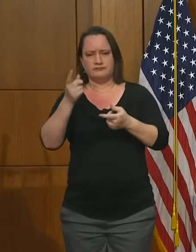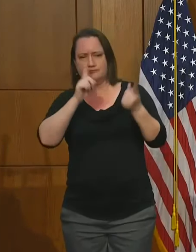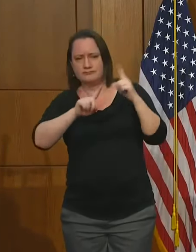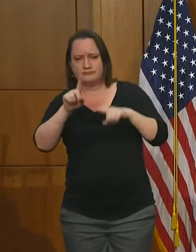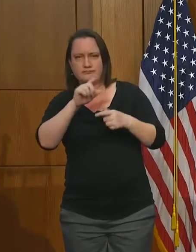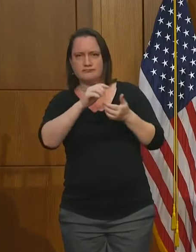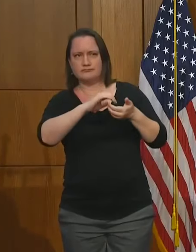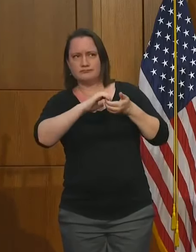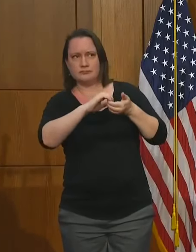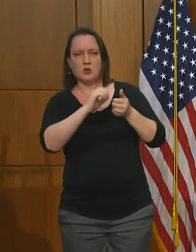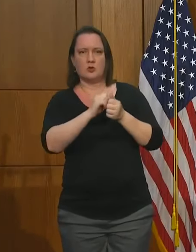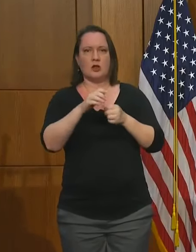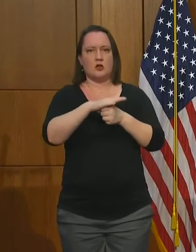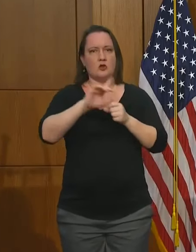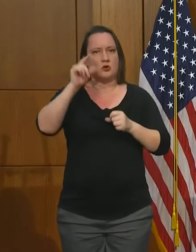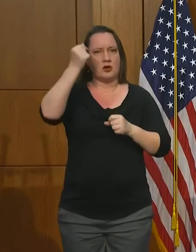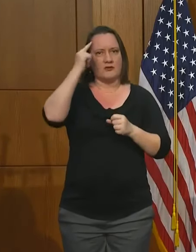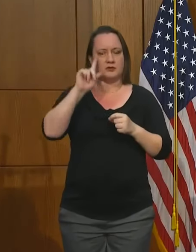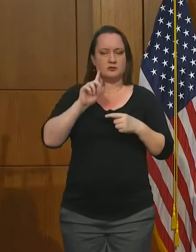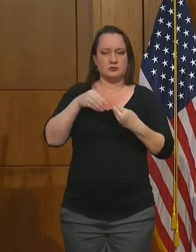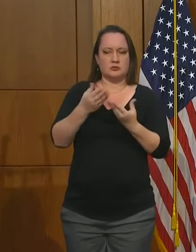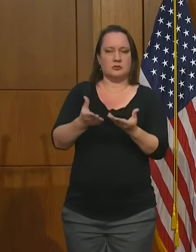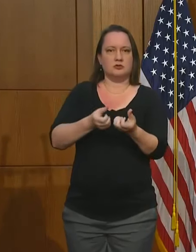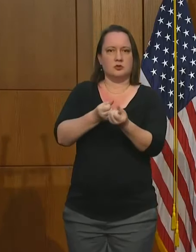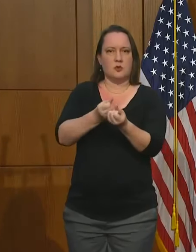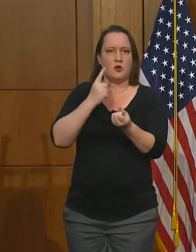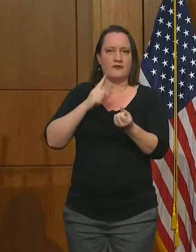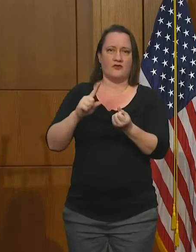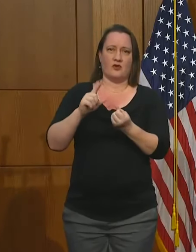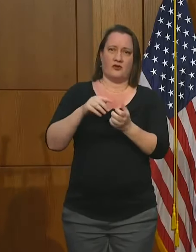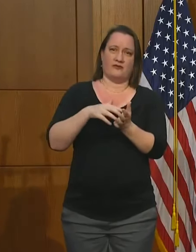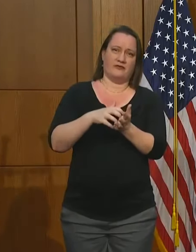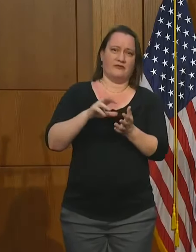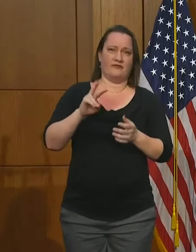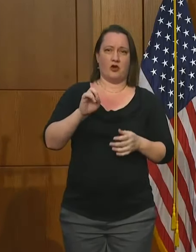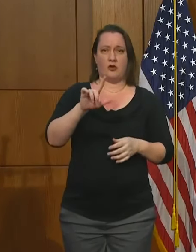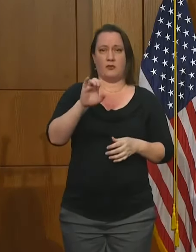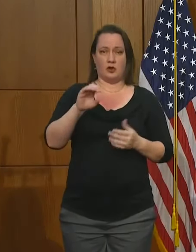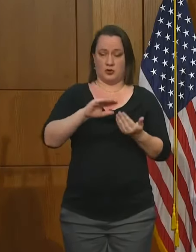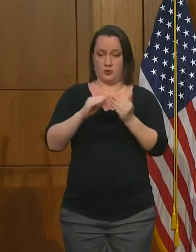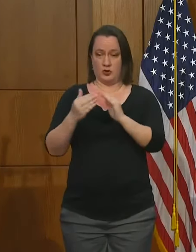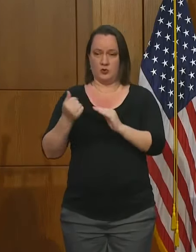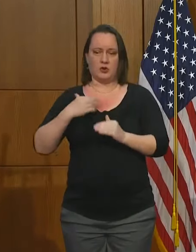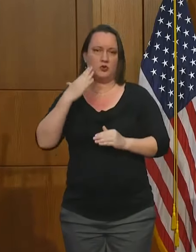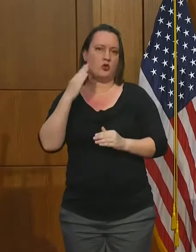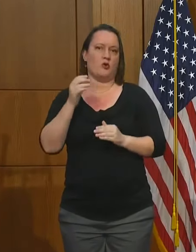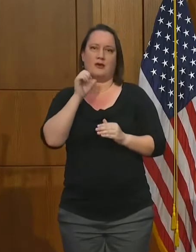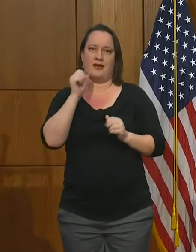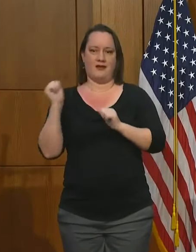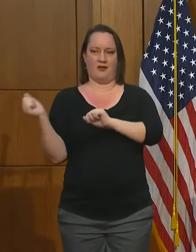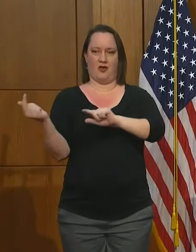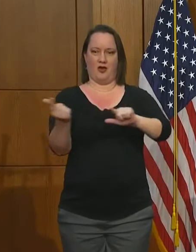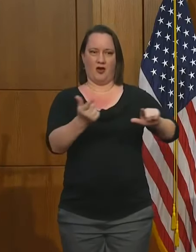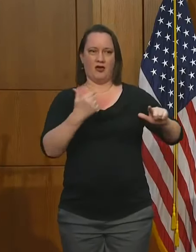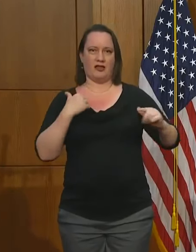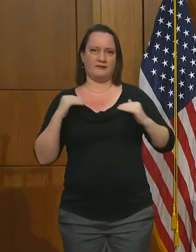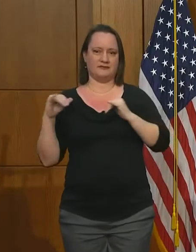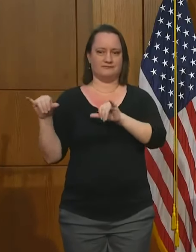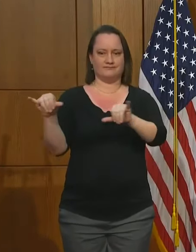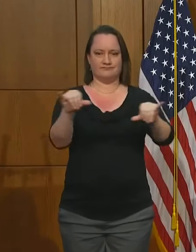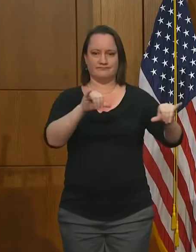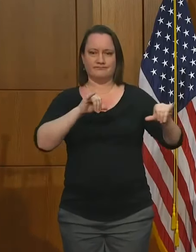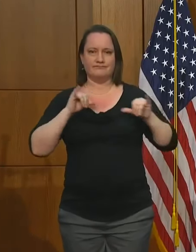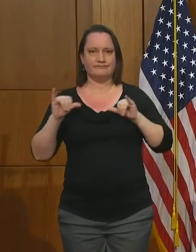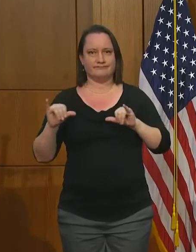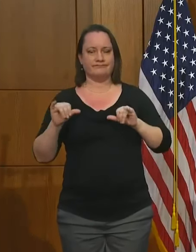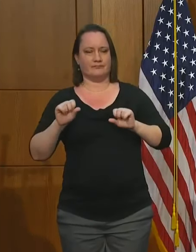governments to provide support to vulnerable communities, because we know that everyone does not enjoy the same privileges for social or